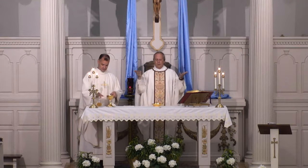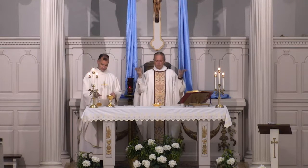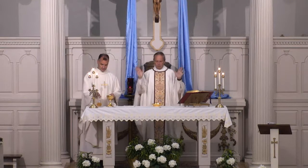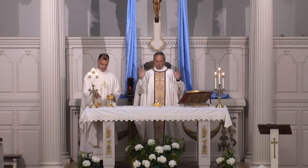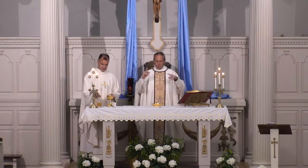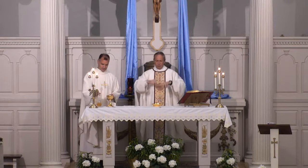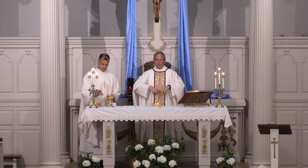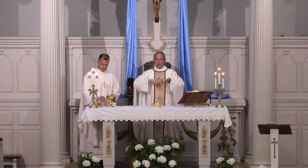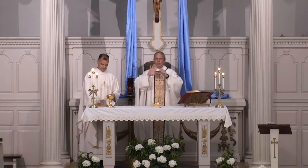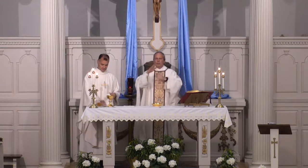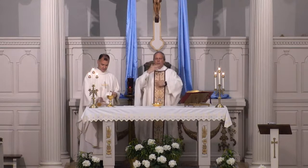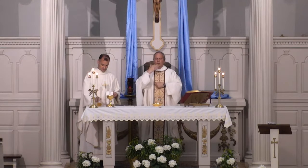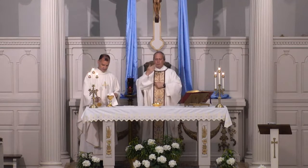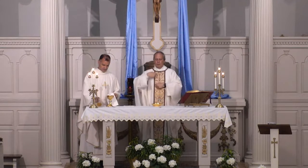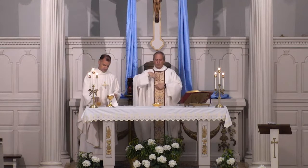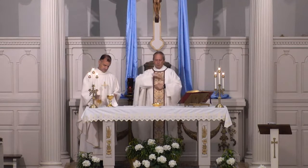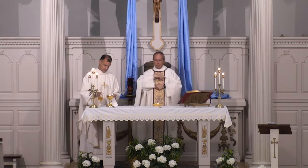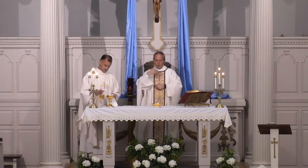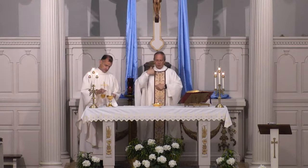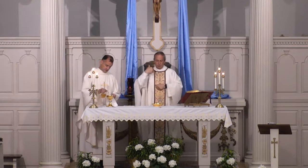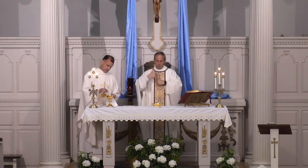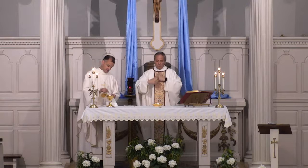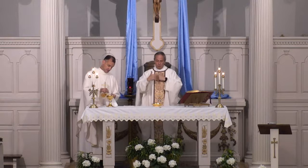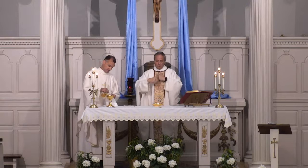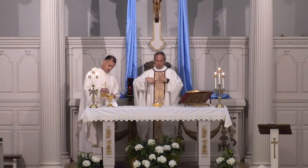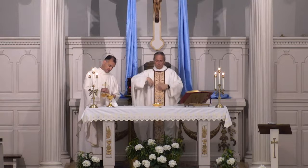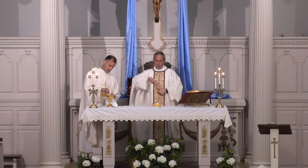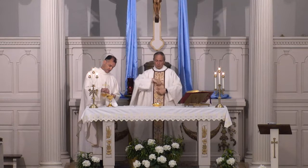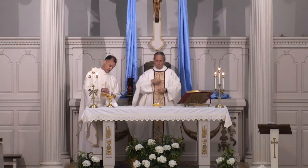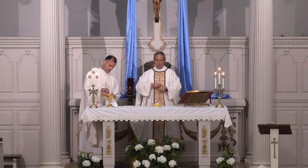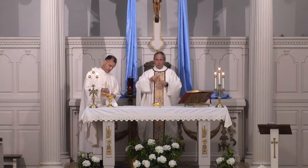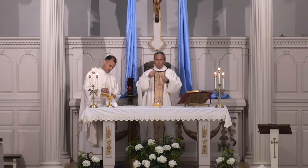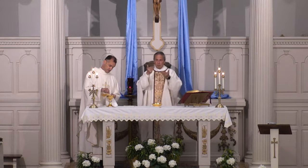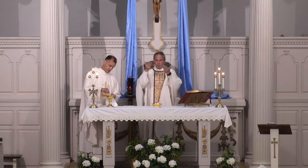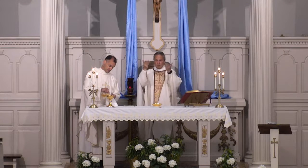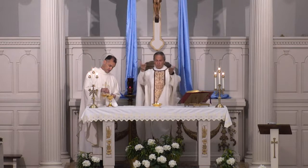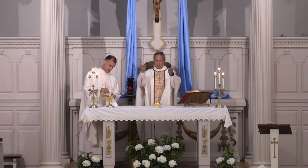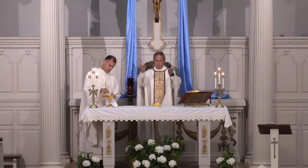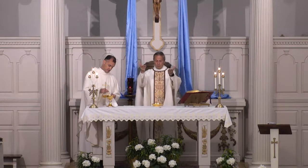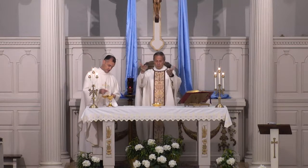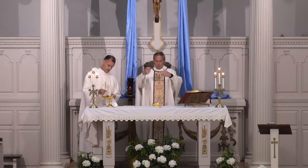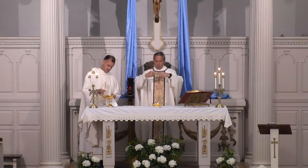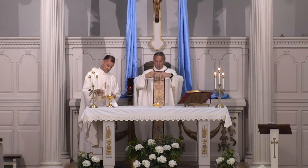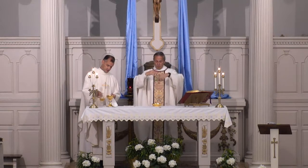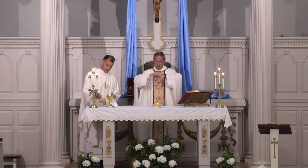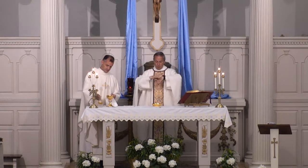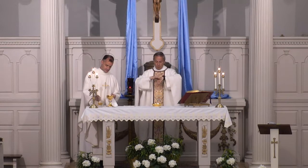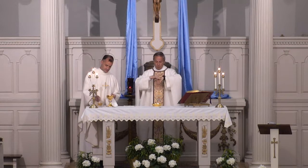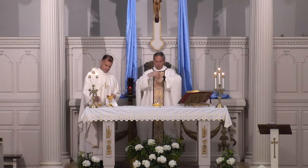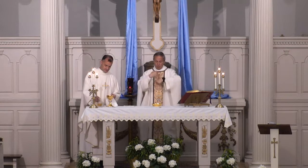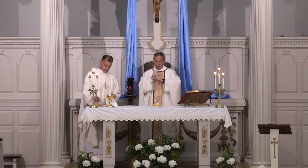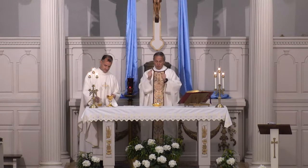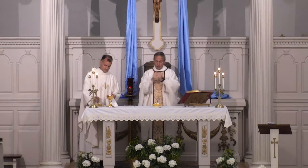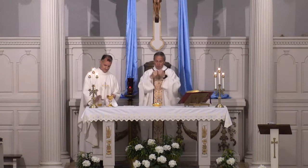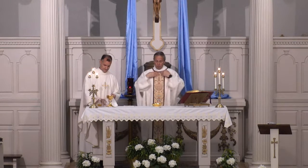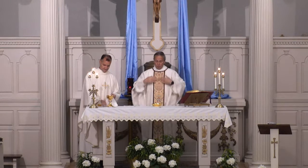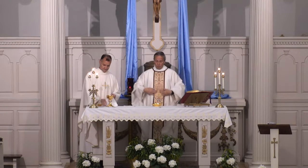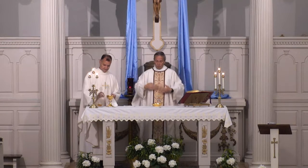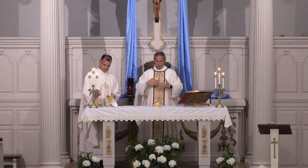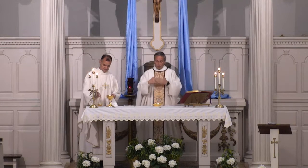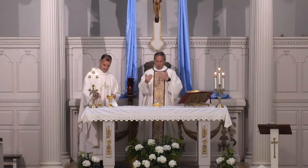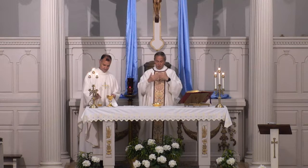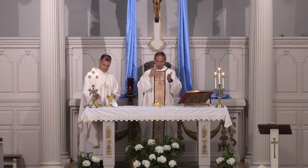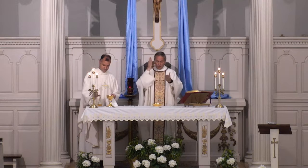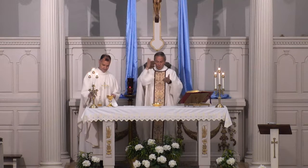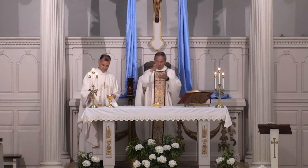Blessed are you, Lord God of all creation, for through your goodness we have received the bread we offer you,